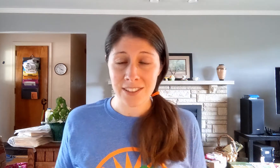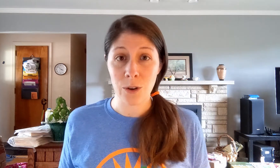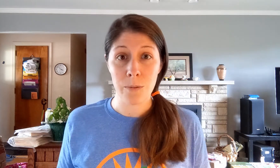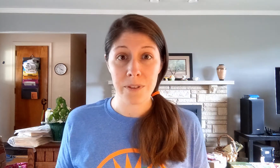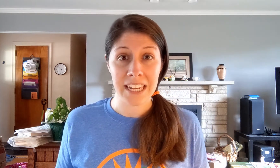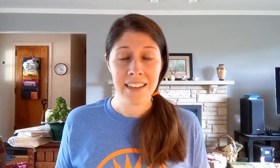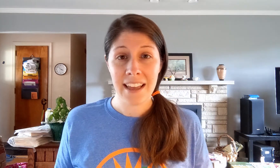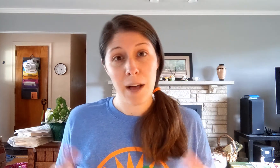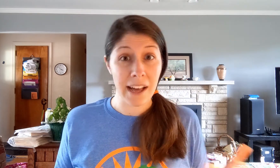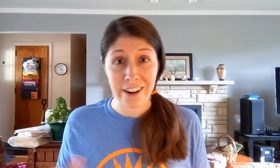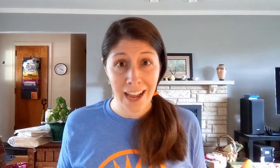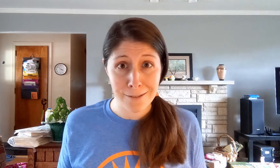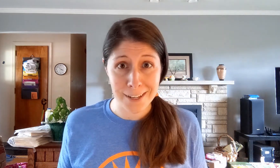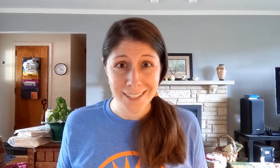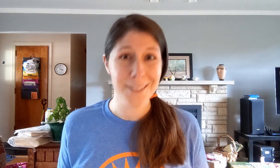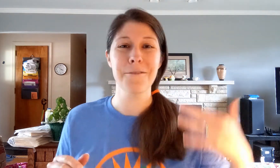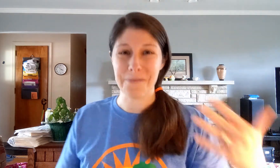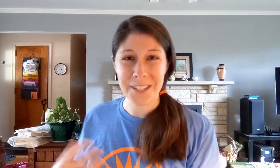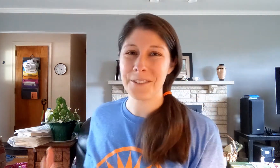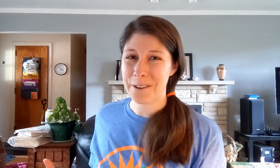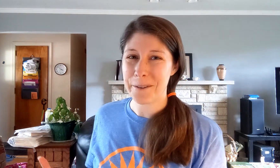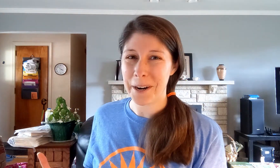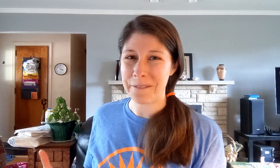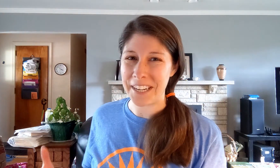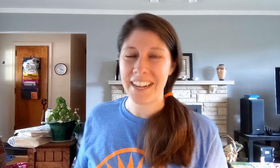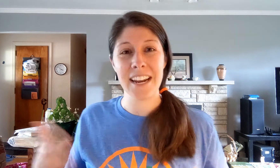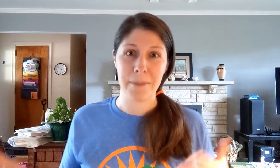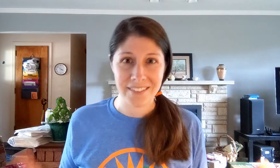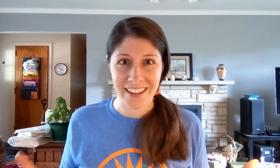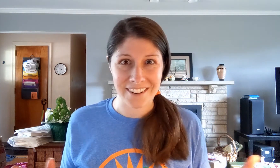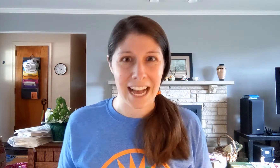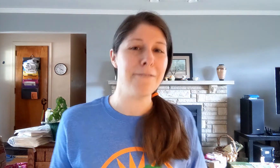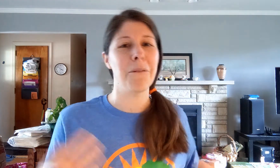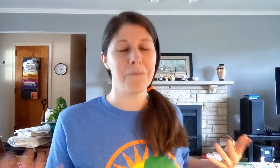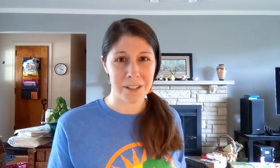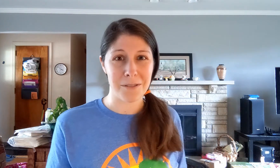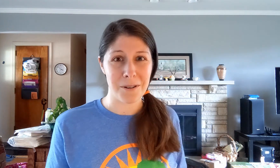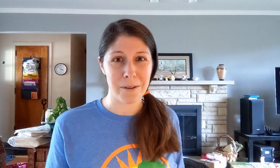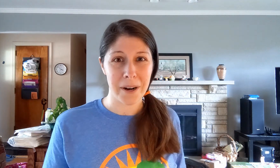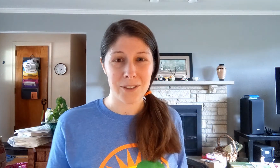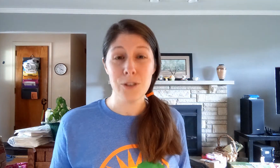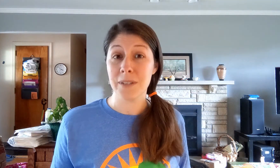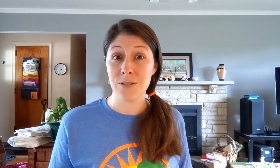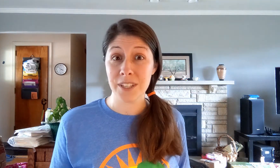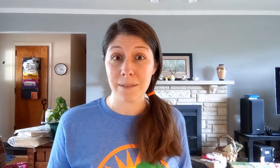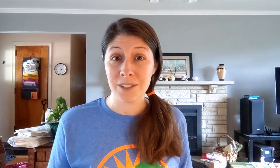So hopefully about half of us will want to record part 1 and about the other half will want to record part 2, but it's really up to